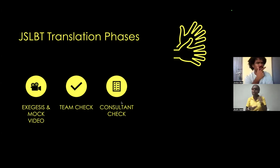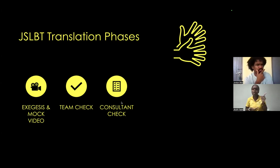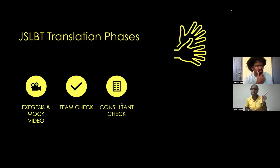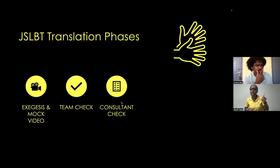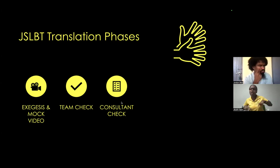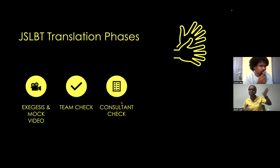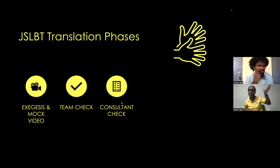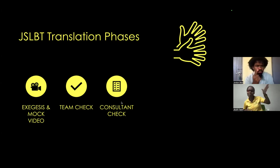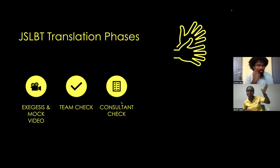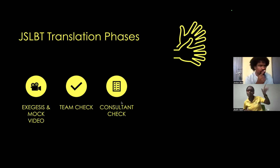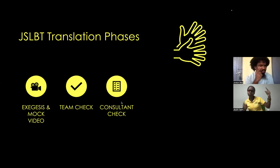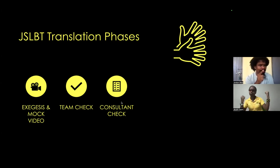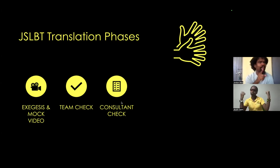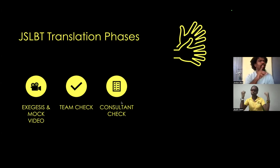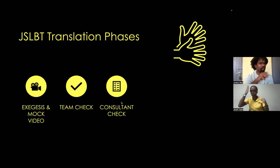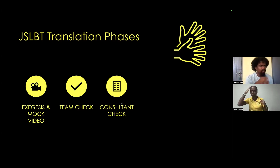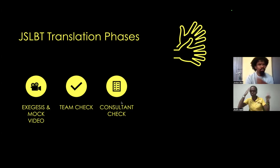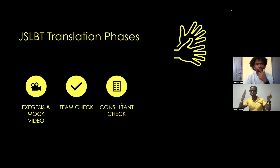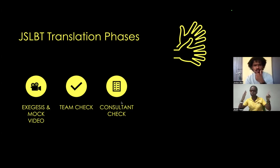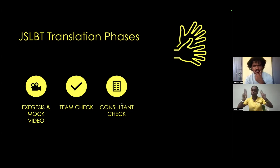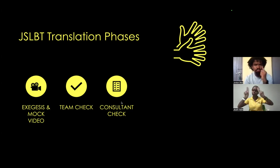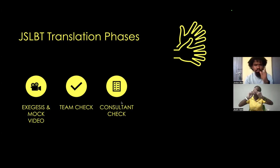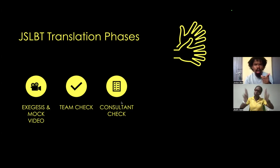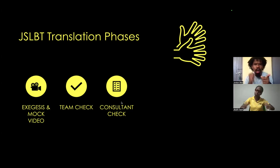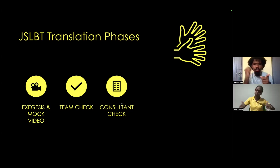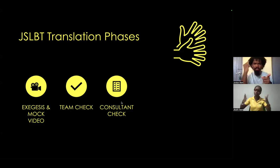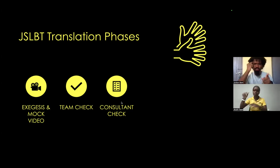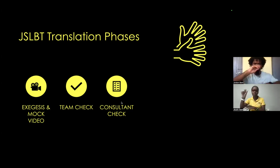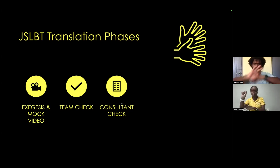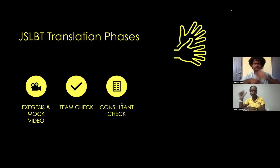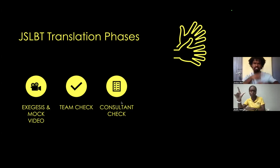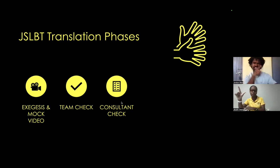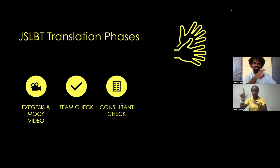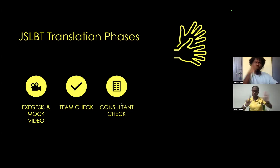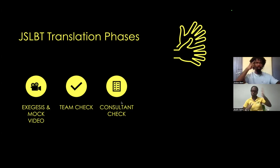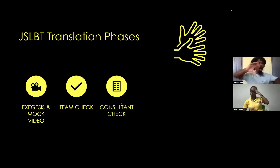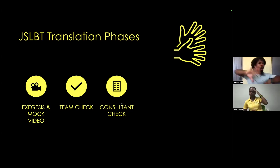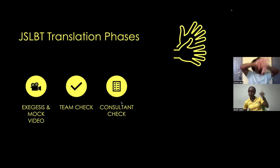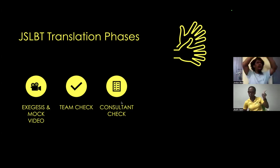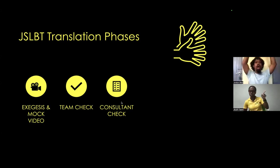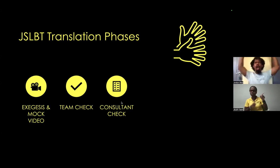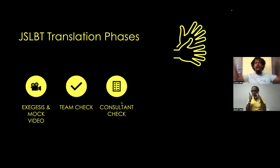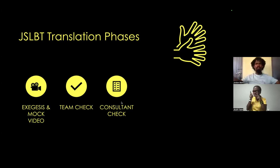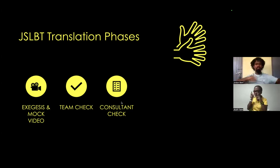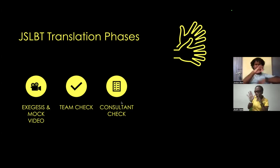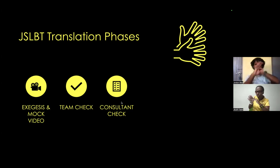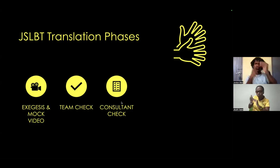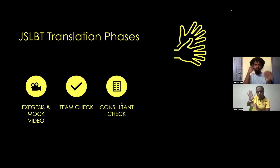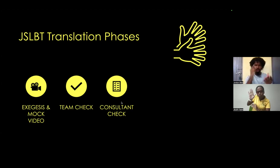marking Jamaican Sign Language, they live overseas, but they're familiar with Universal Sign Language, ASL, they're familiar with that.